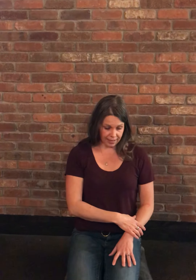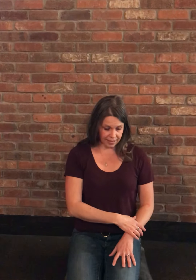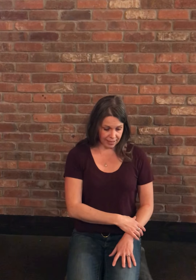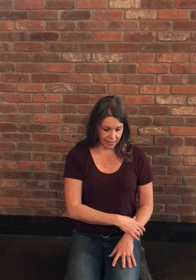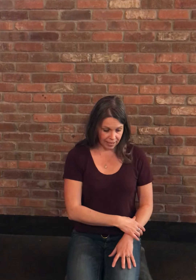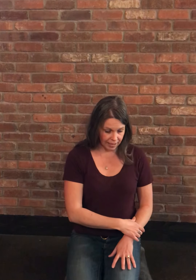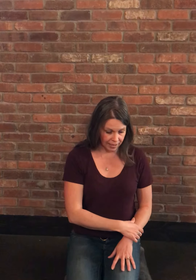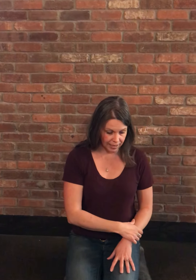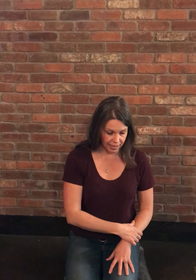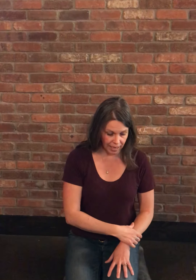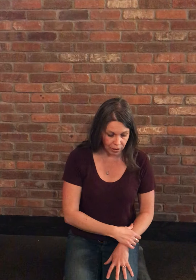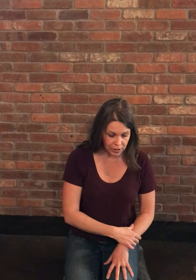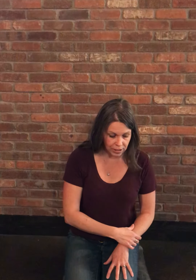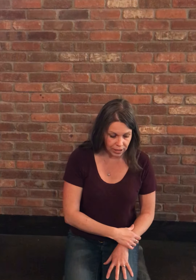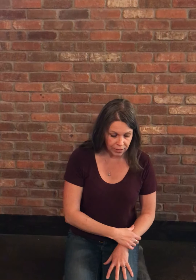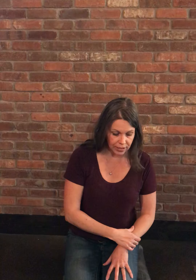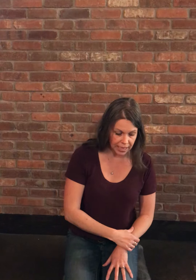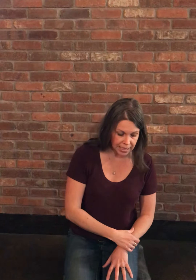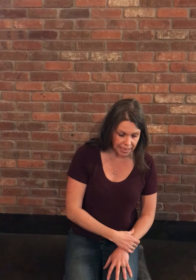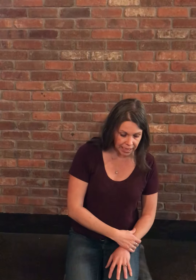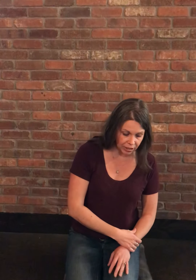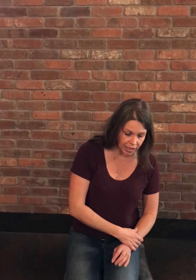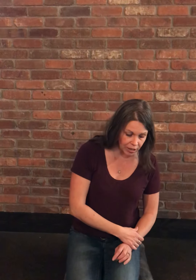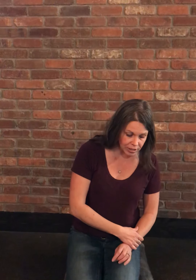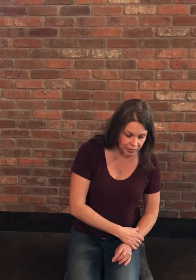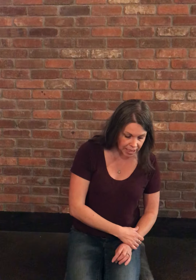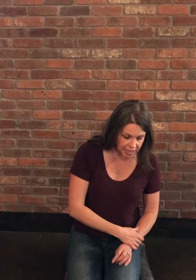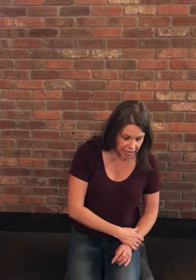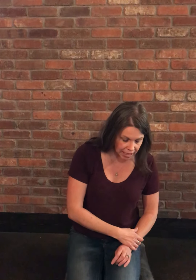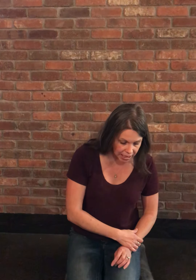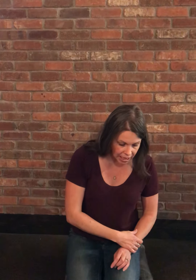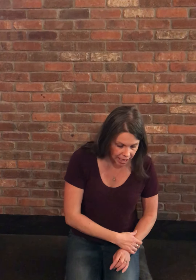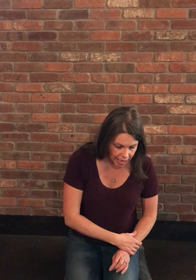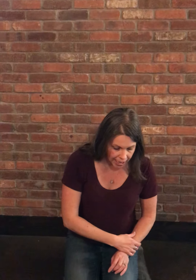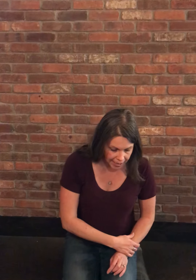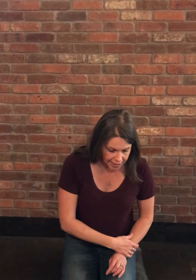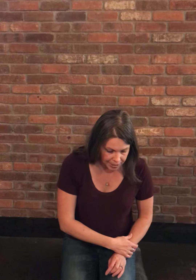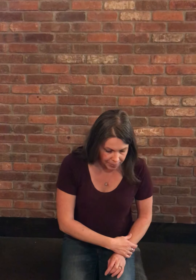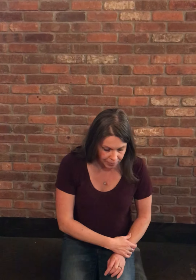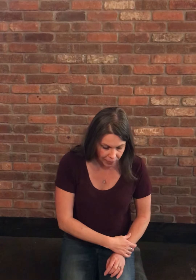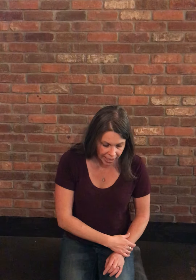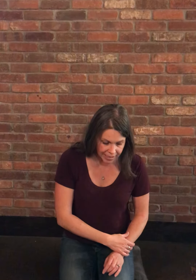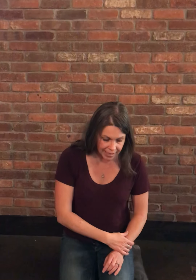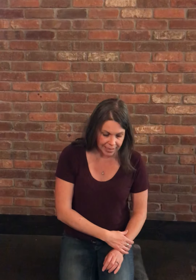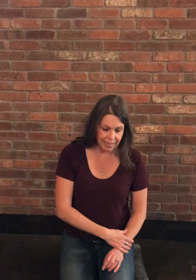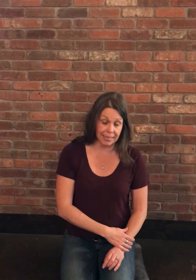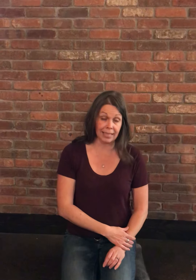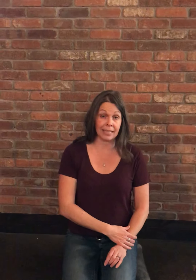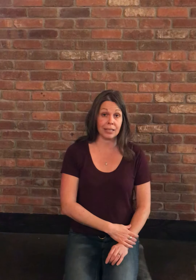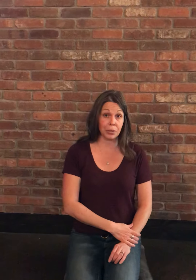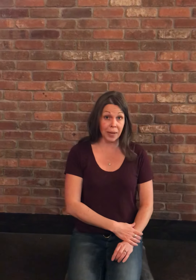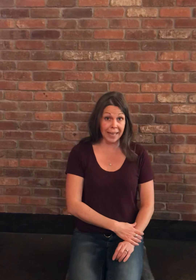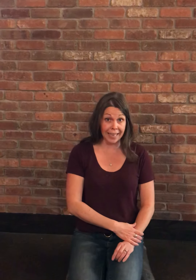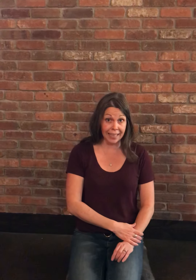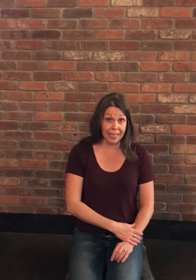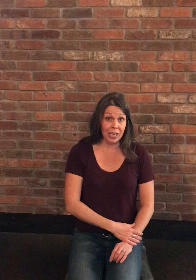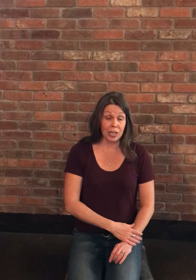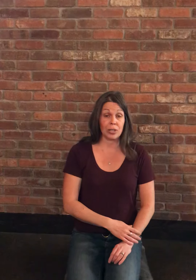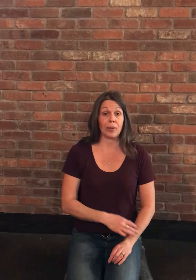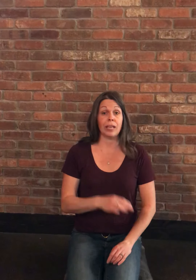is Council of Nicaea. Now the Council of Nicaea met to discuss the Trinity. So we're going to